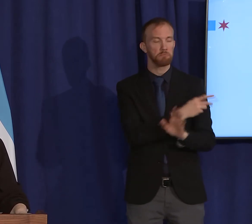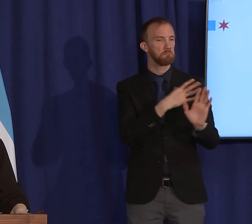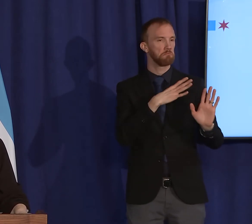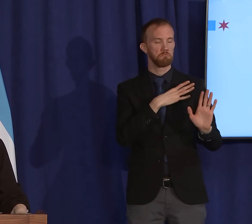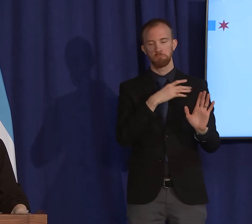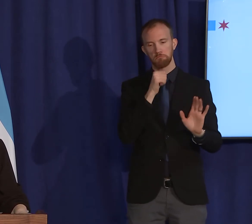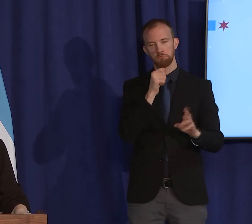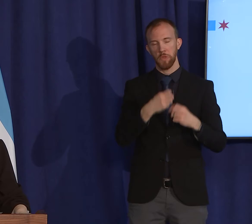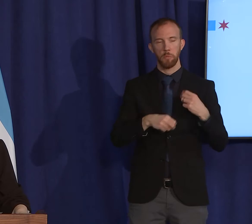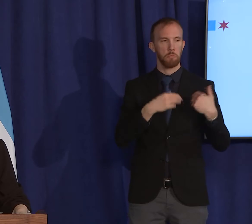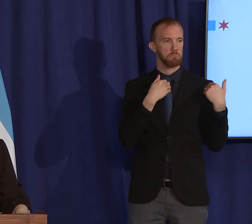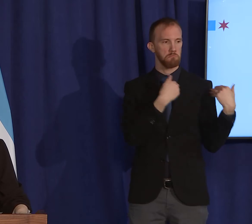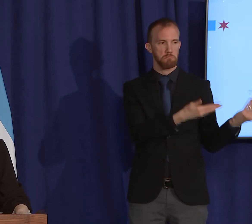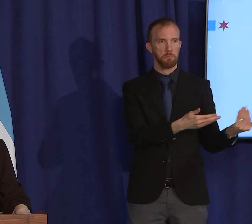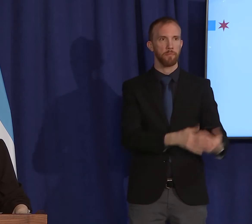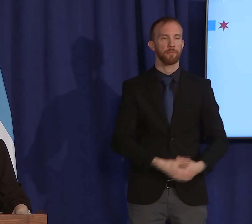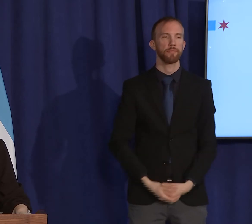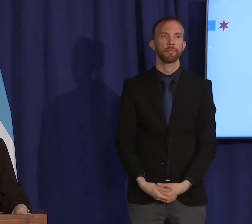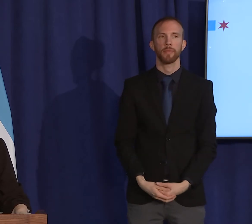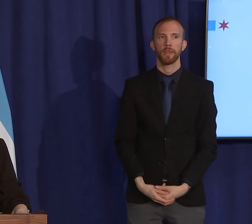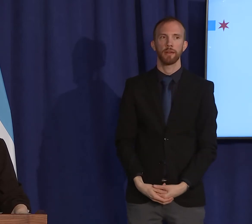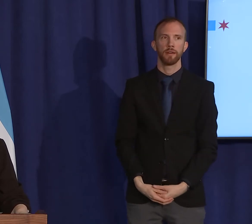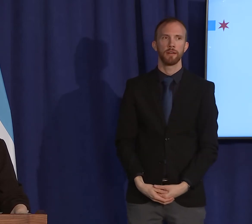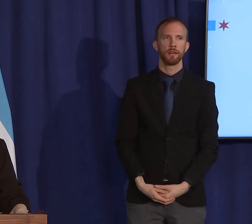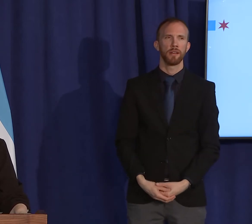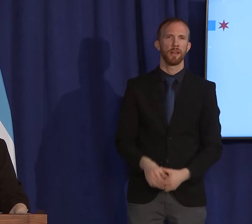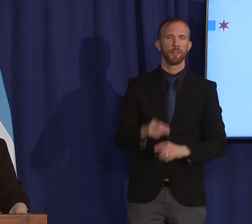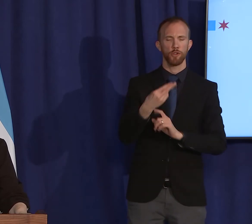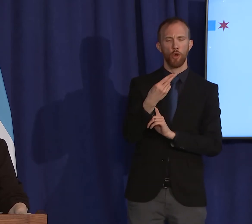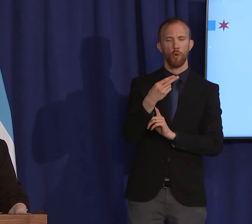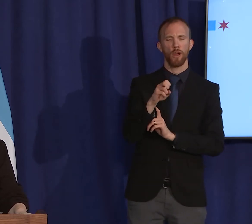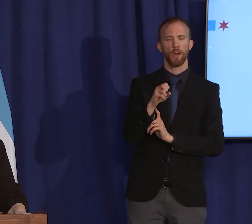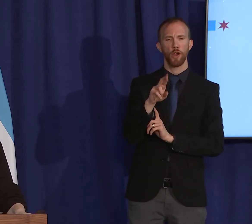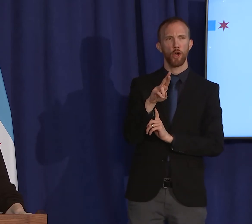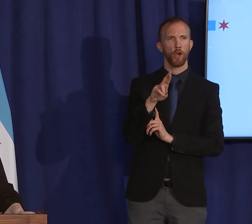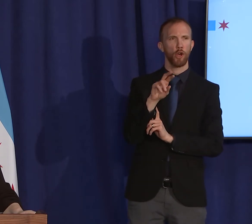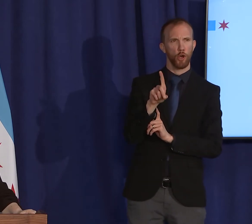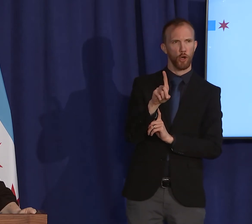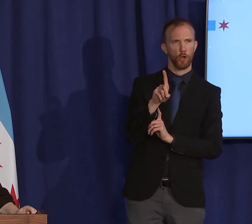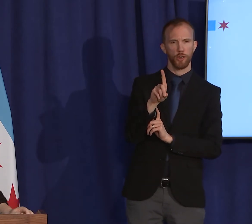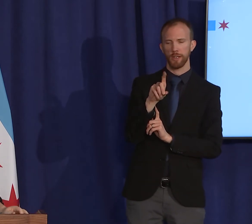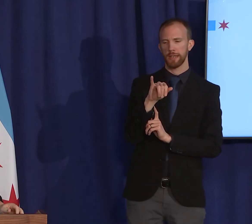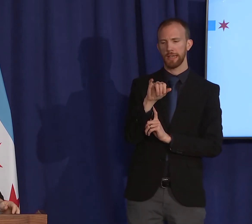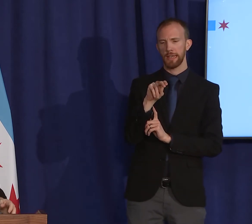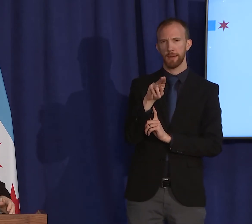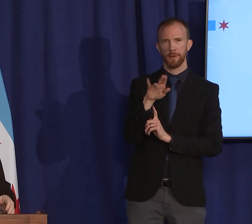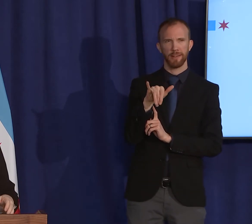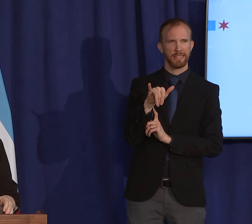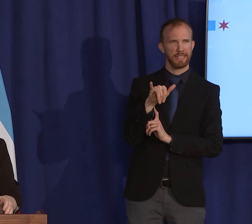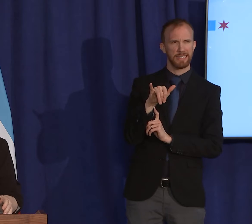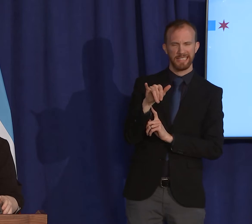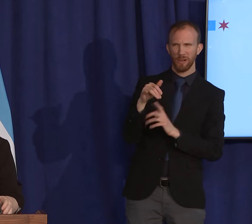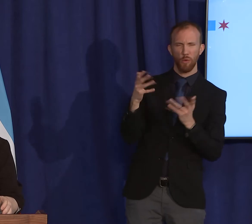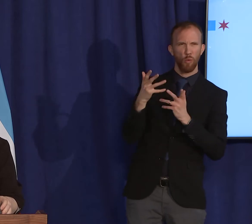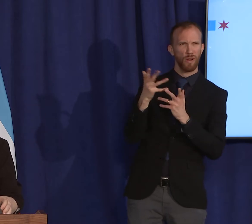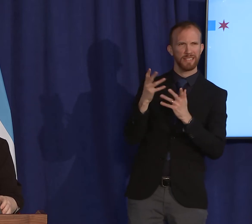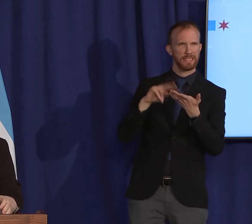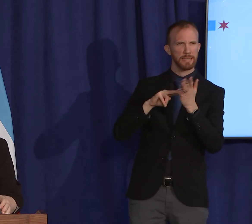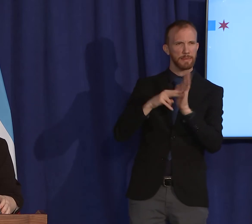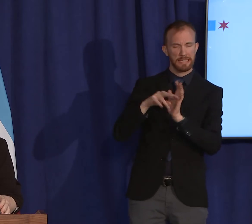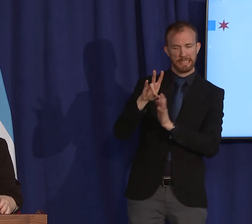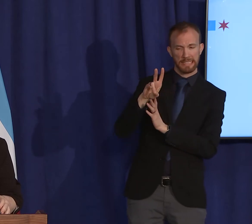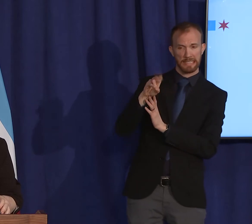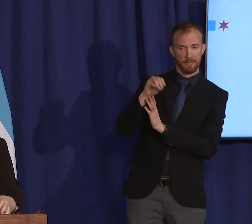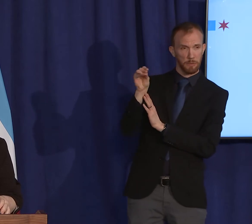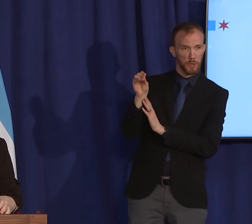problem. They had a question related to herd immunity. Is 70% still the number, or is it higher? And considering less than 50%